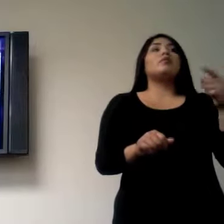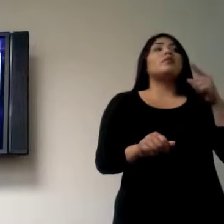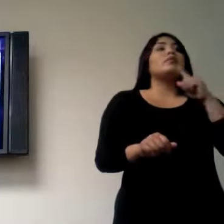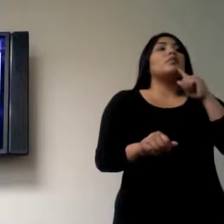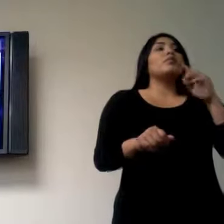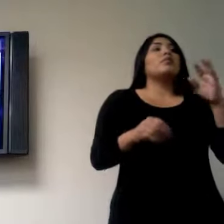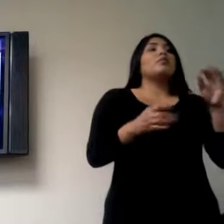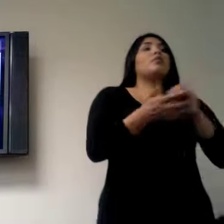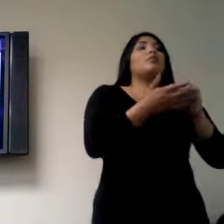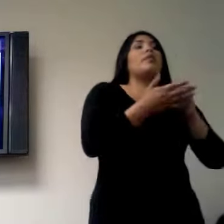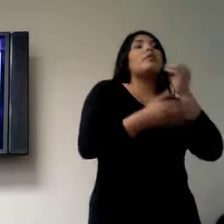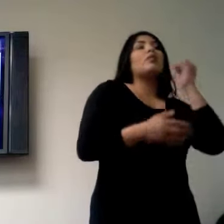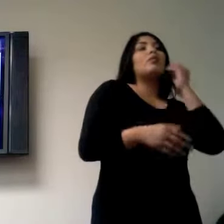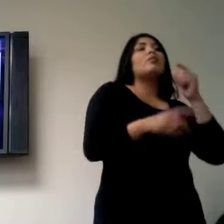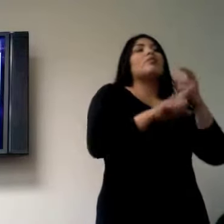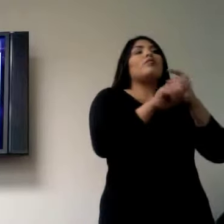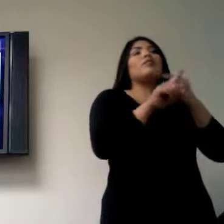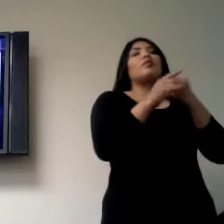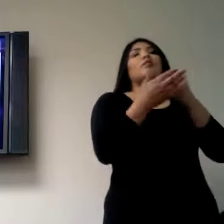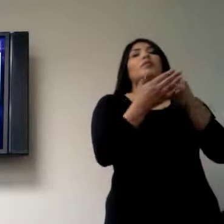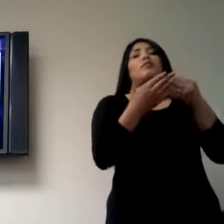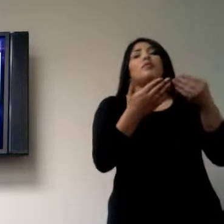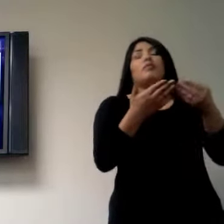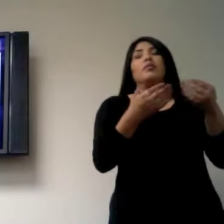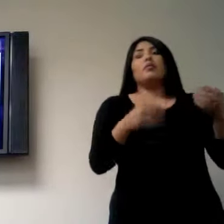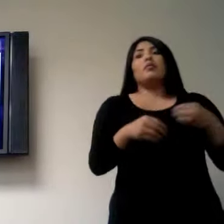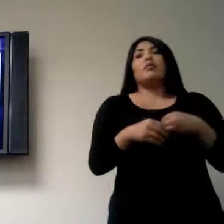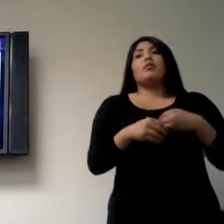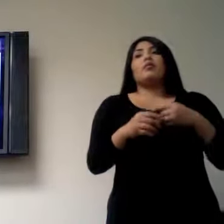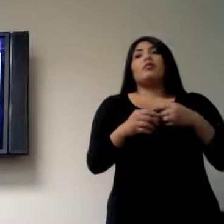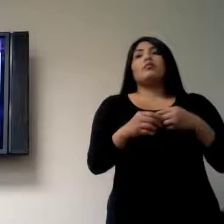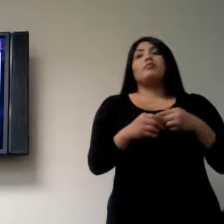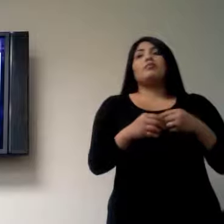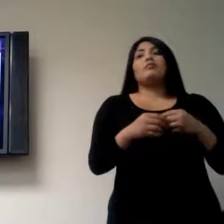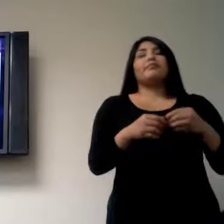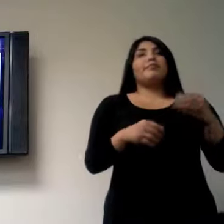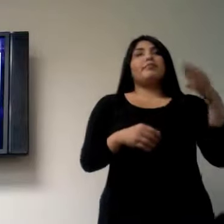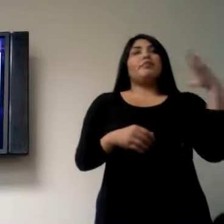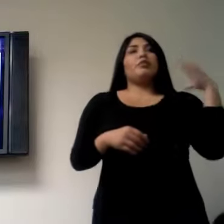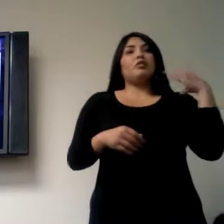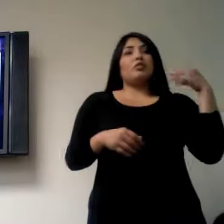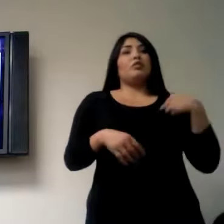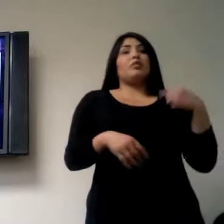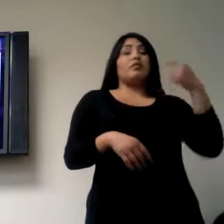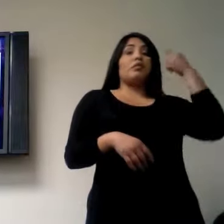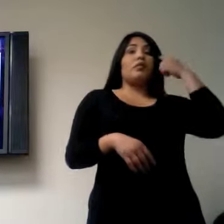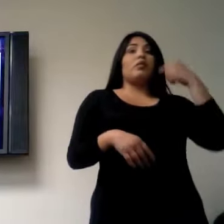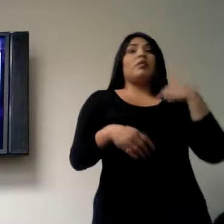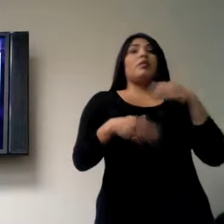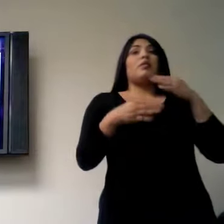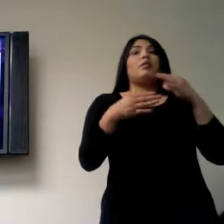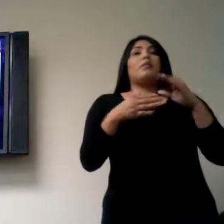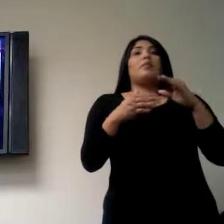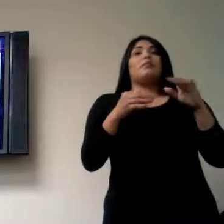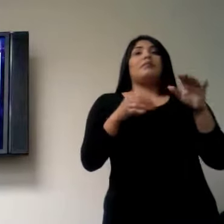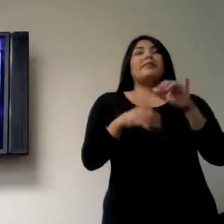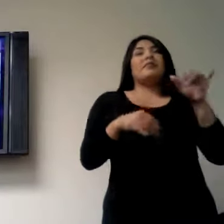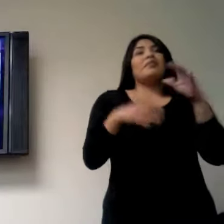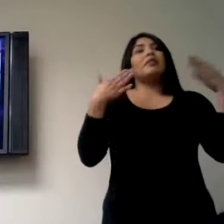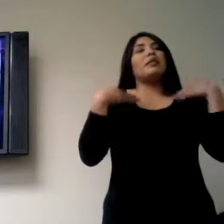Buford, who, although a close relative of a Union Major General, was thought of as an angel by the